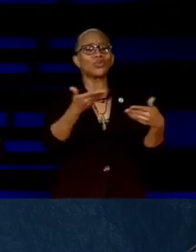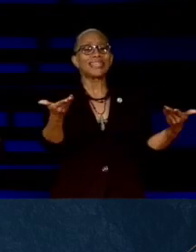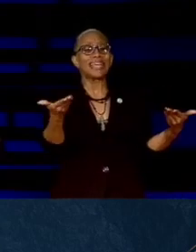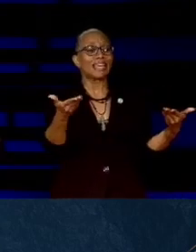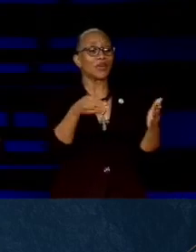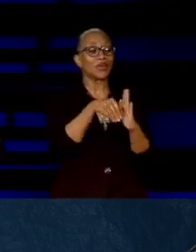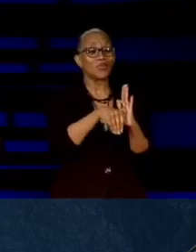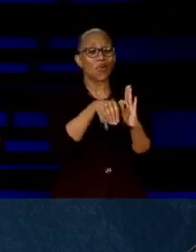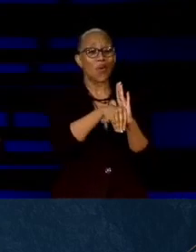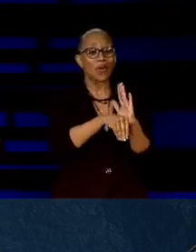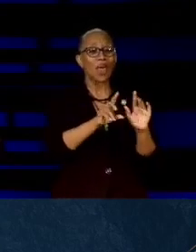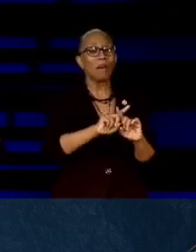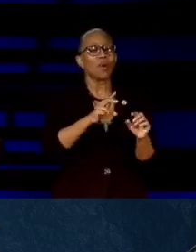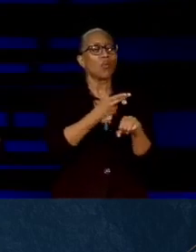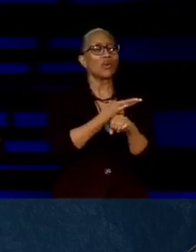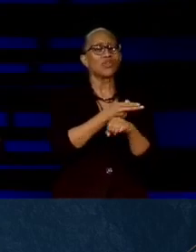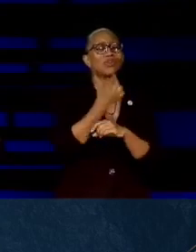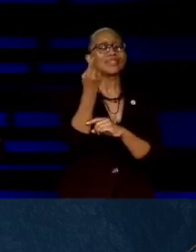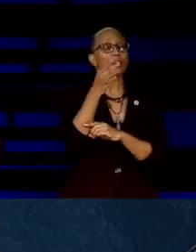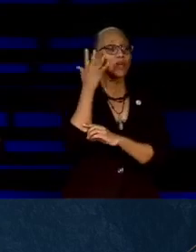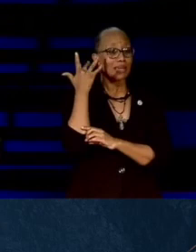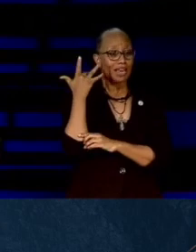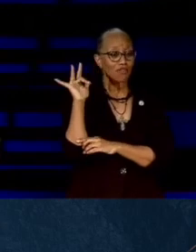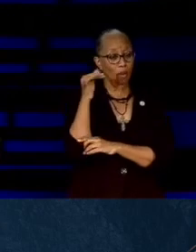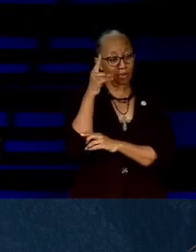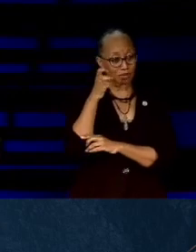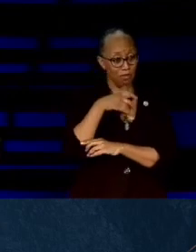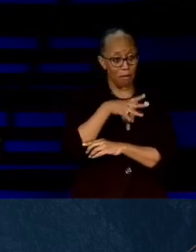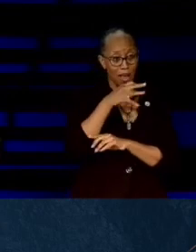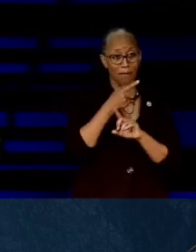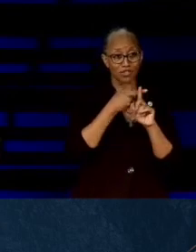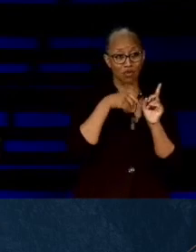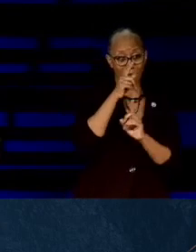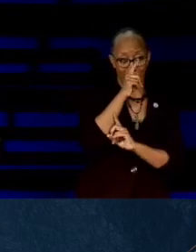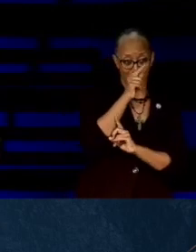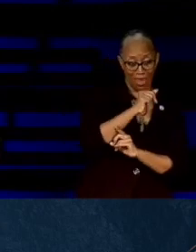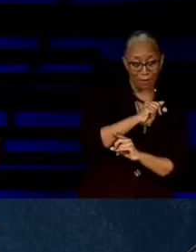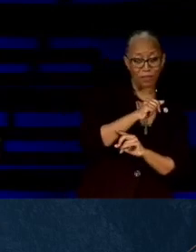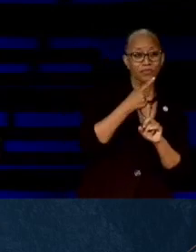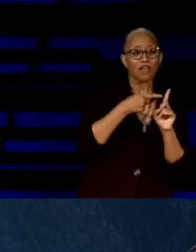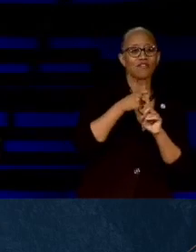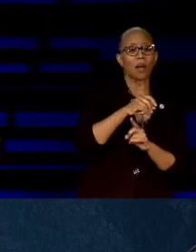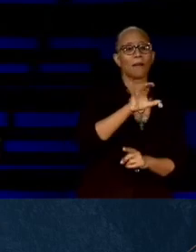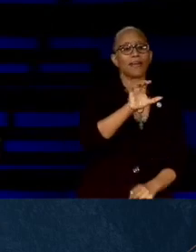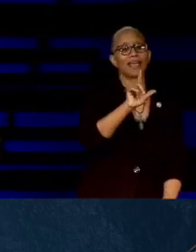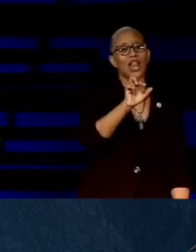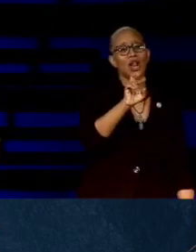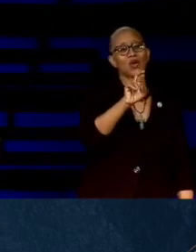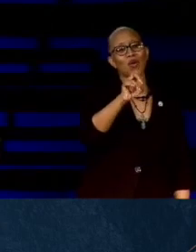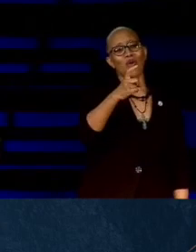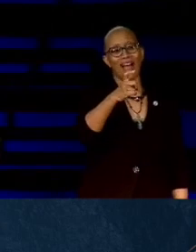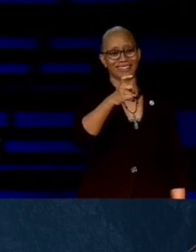Orleans yet, but we use the thing in California, because my mama is from Alabama, a thing called Clorox.